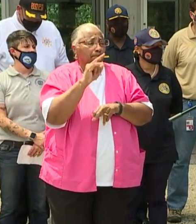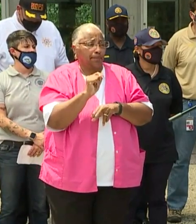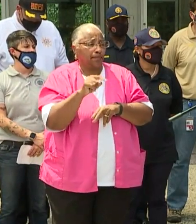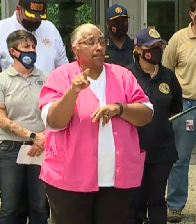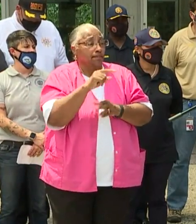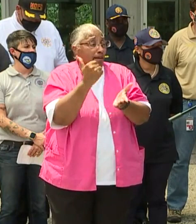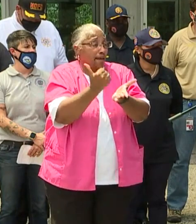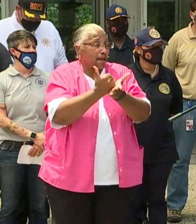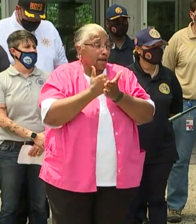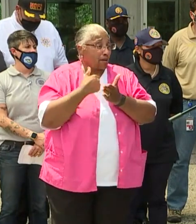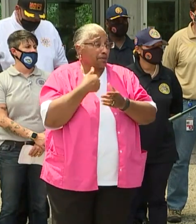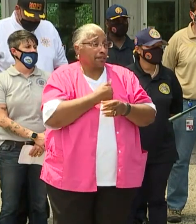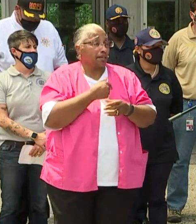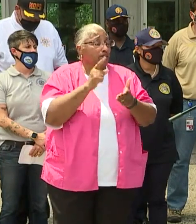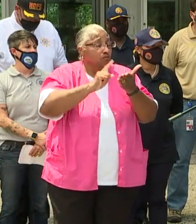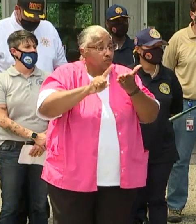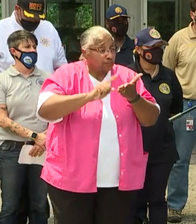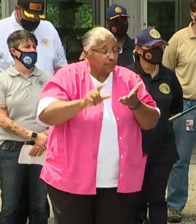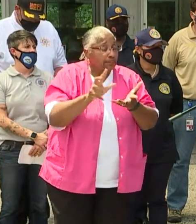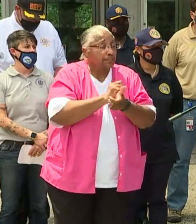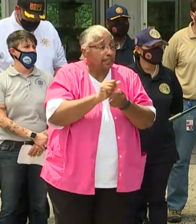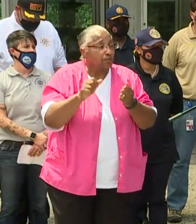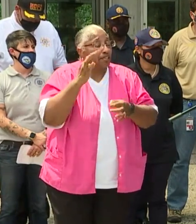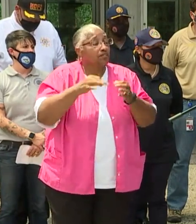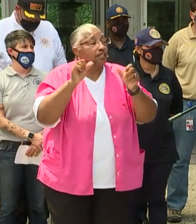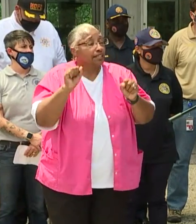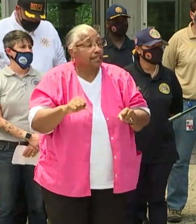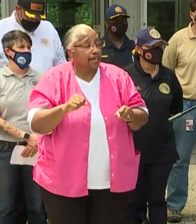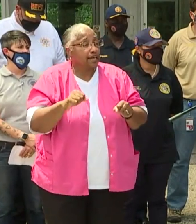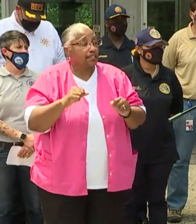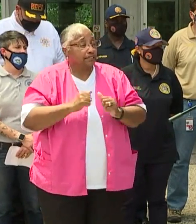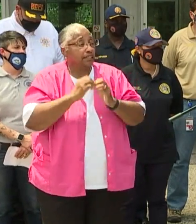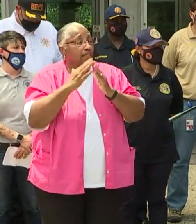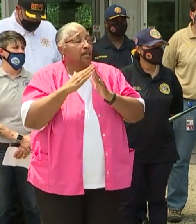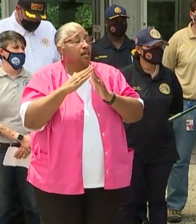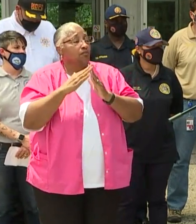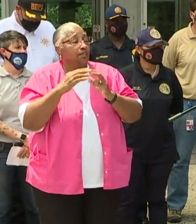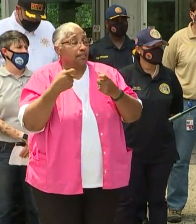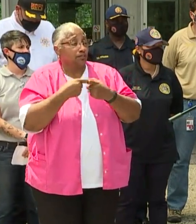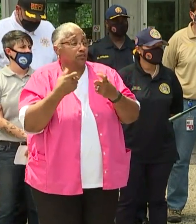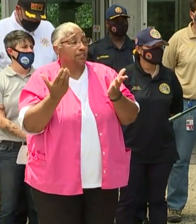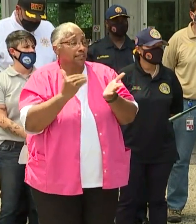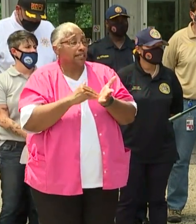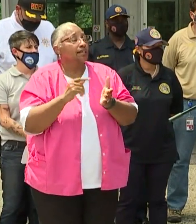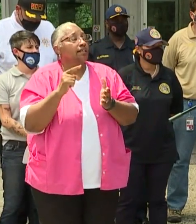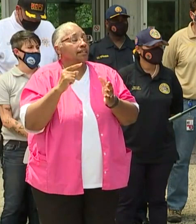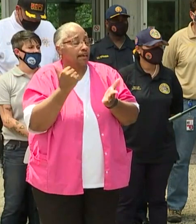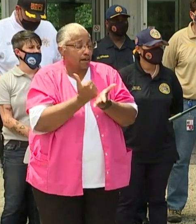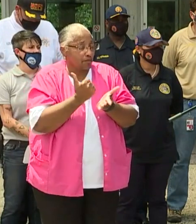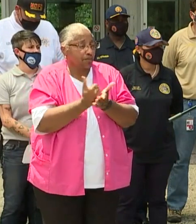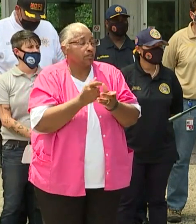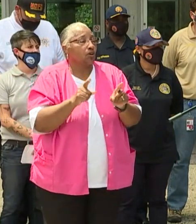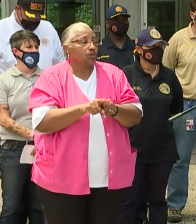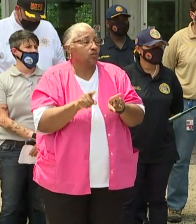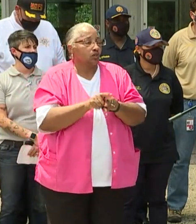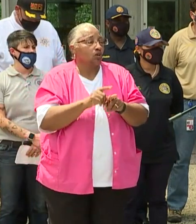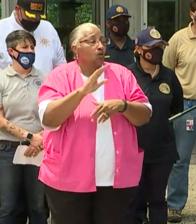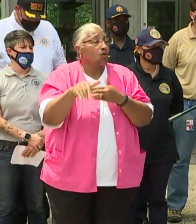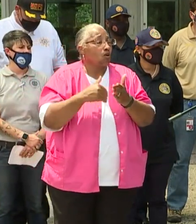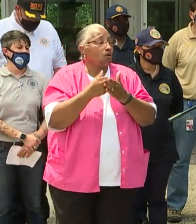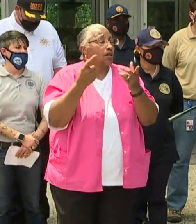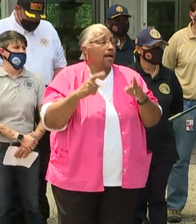assessment, and then when they can, if they can restore power, they are doing that as well. All of this is